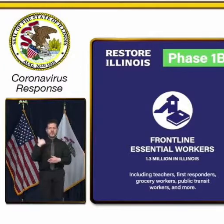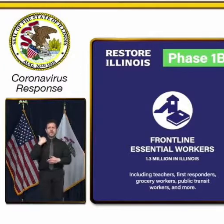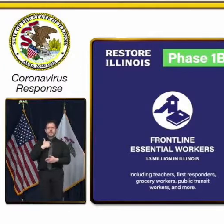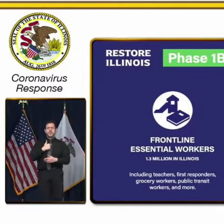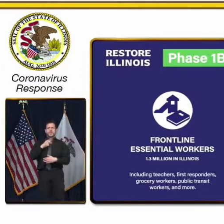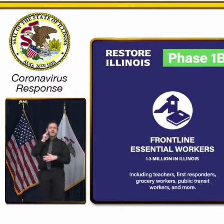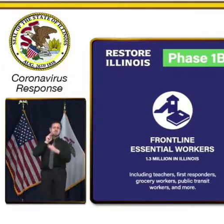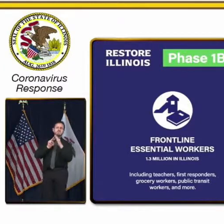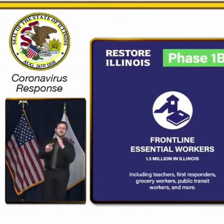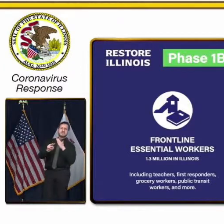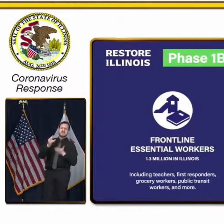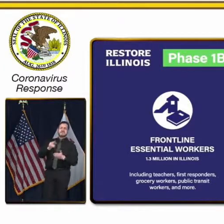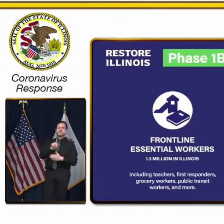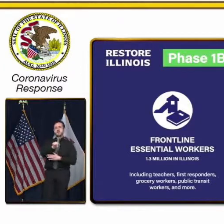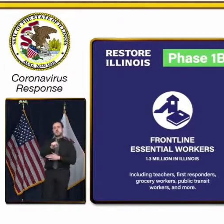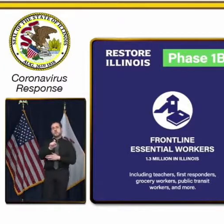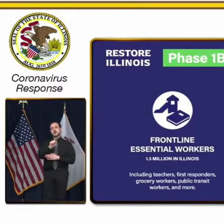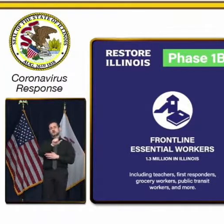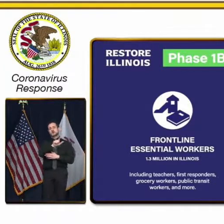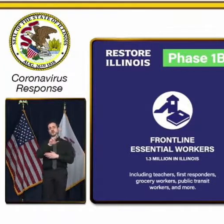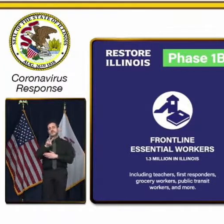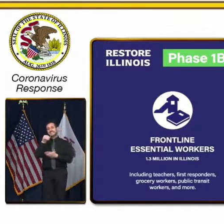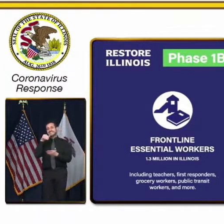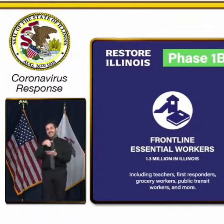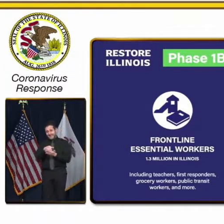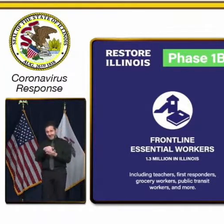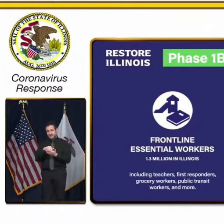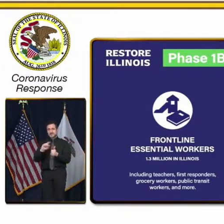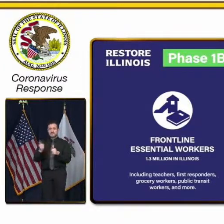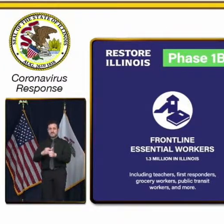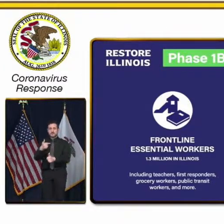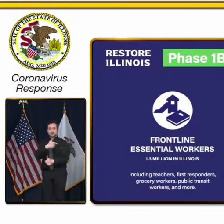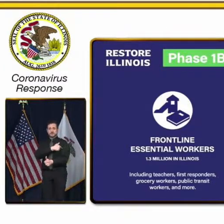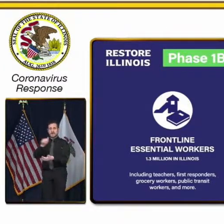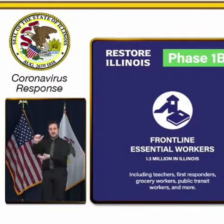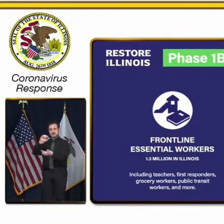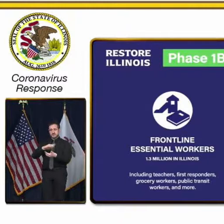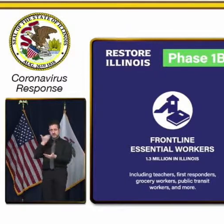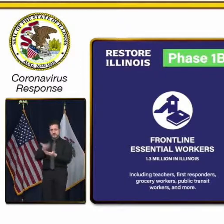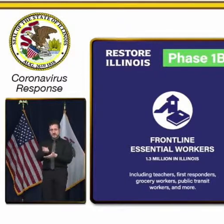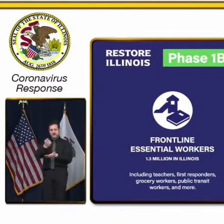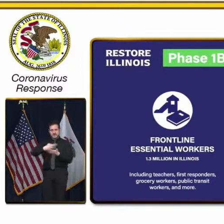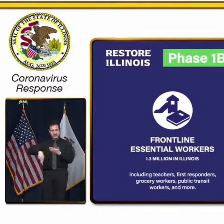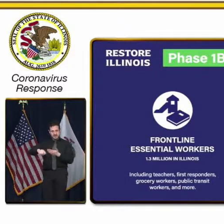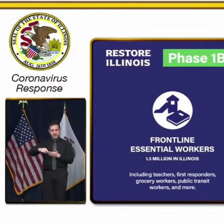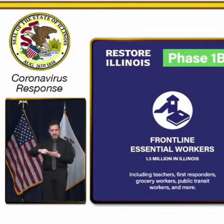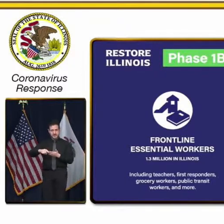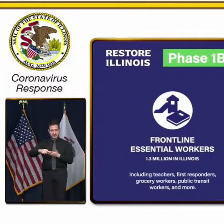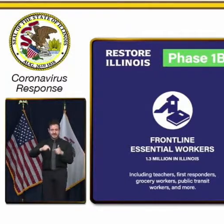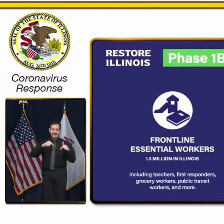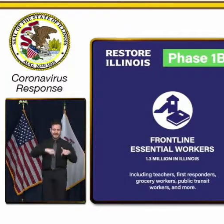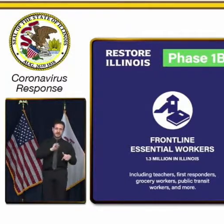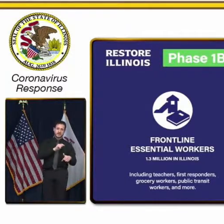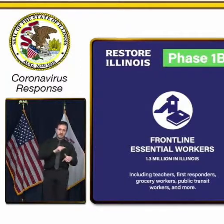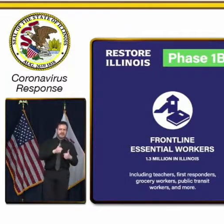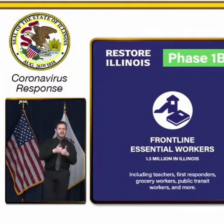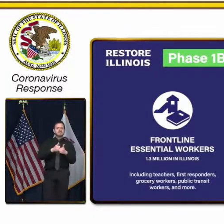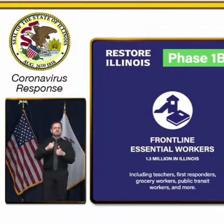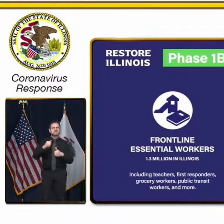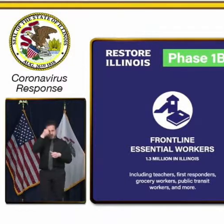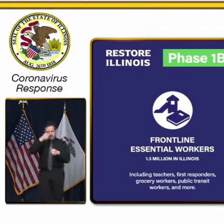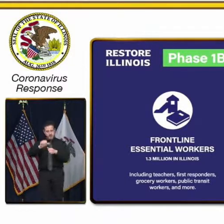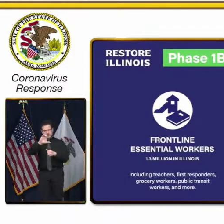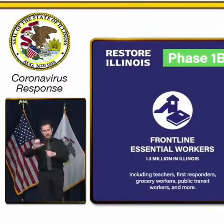approximately 126,000 first doses to arrive next week outside of the city of Chicago. That's less